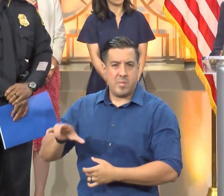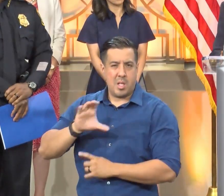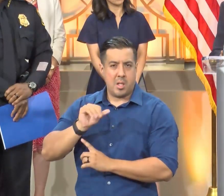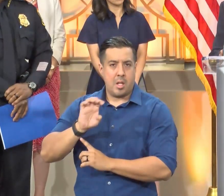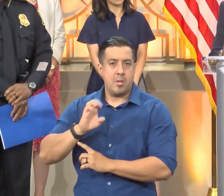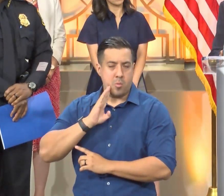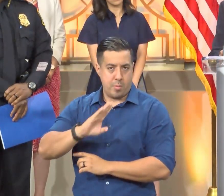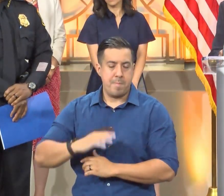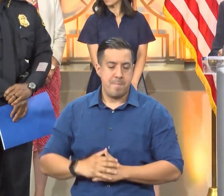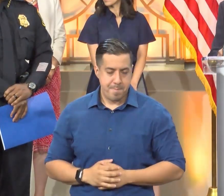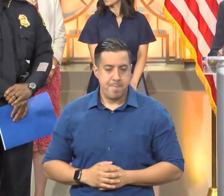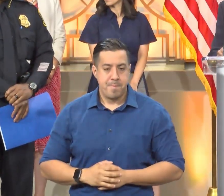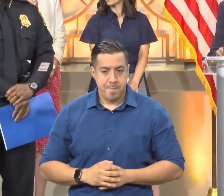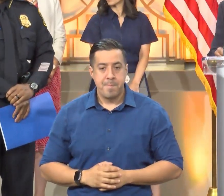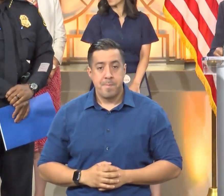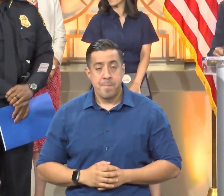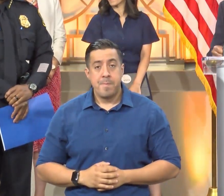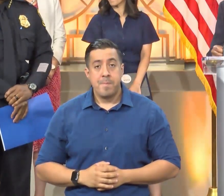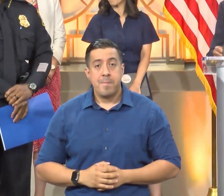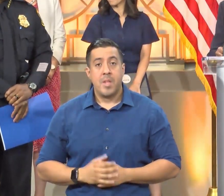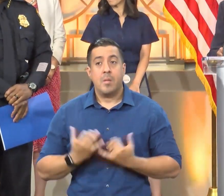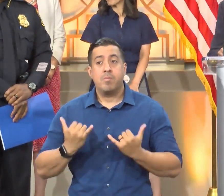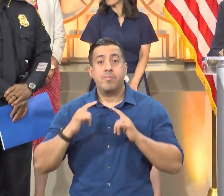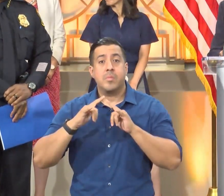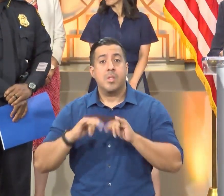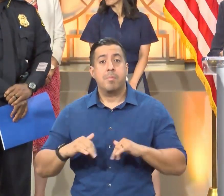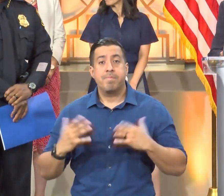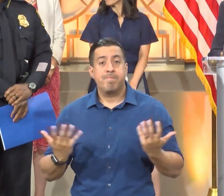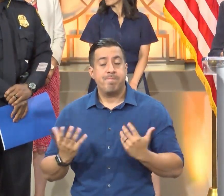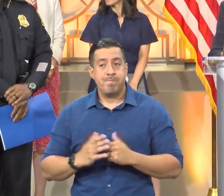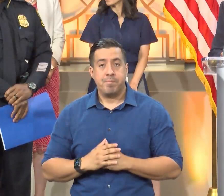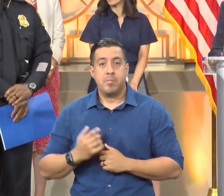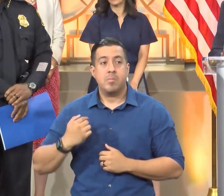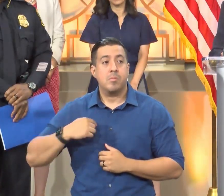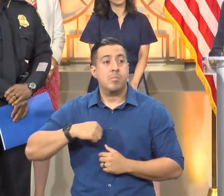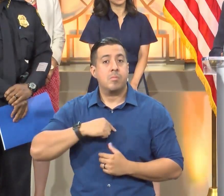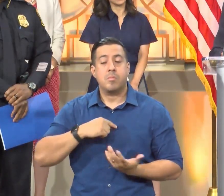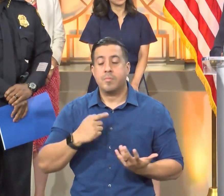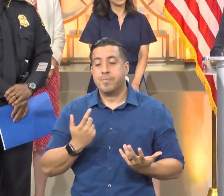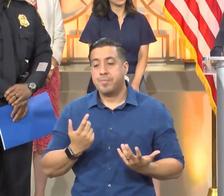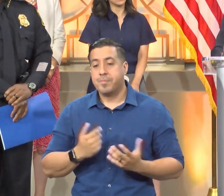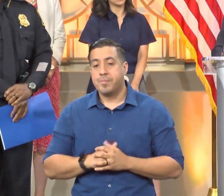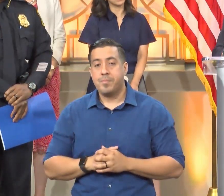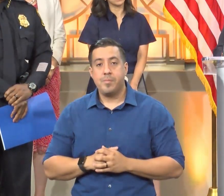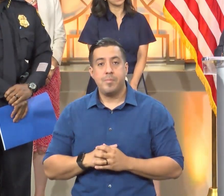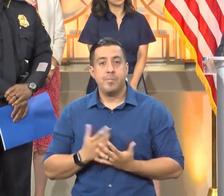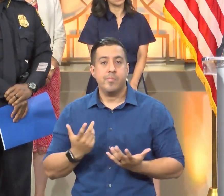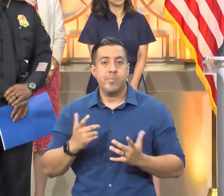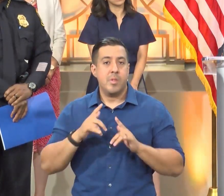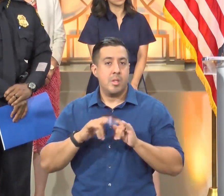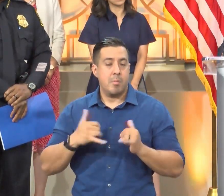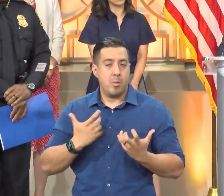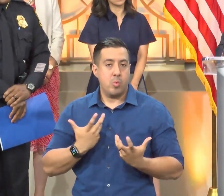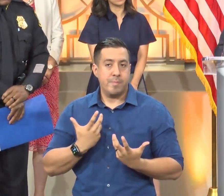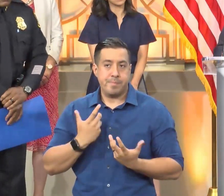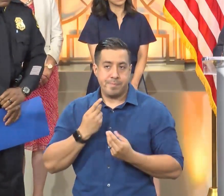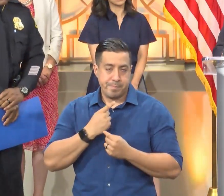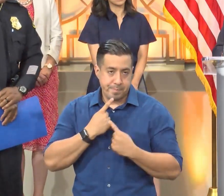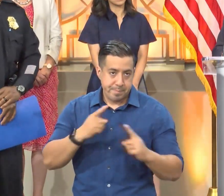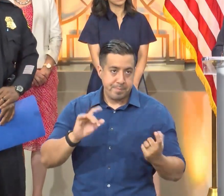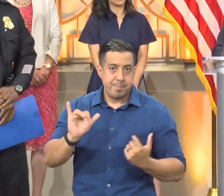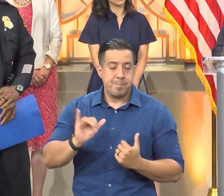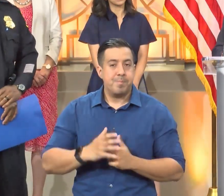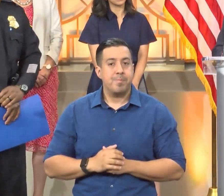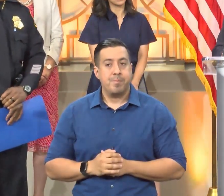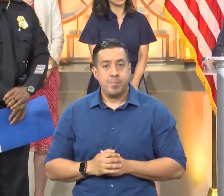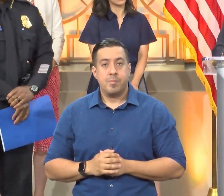case. At the same time, while they are not at the same time, let me just say